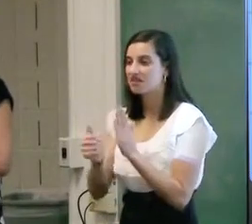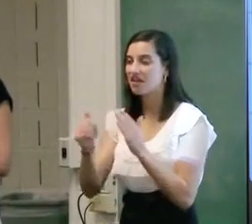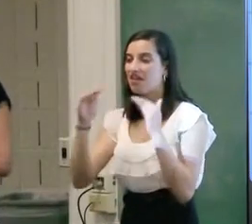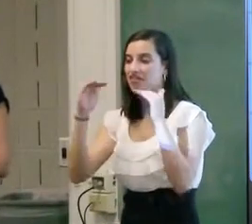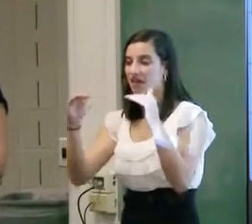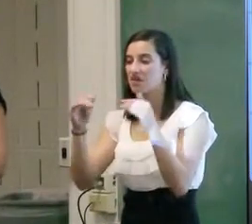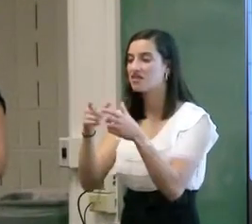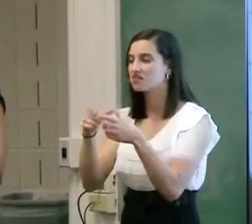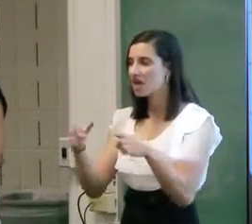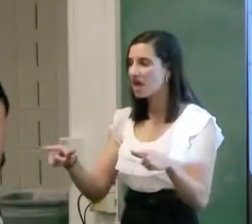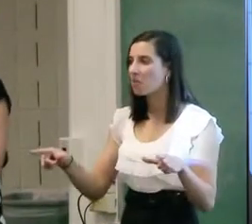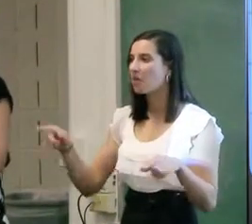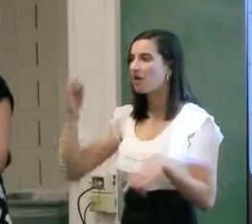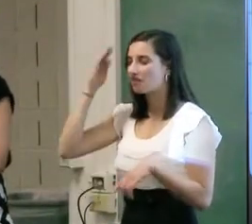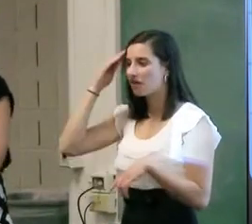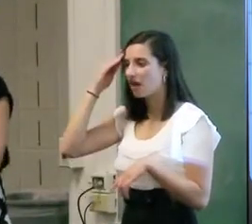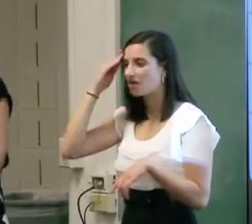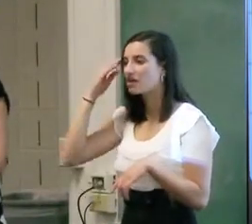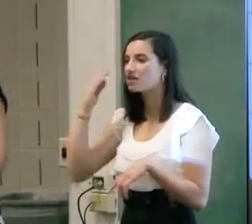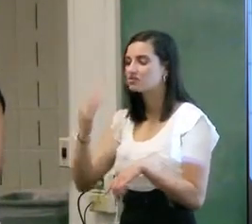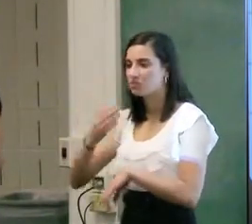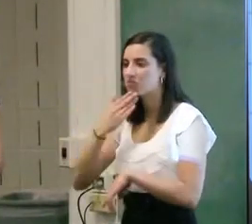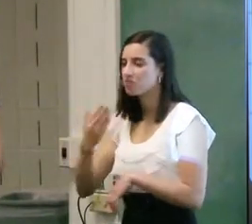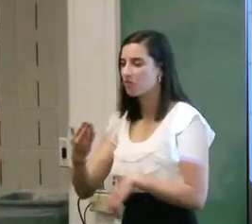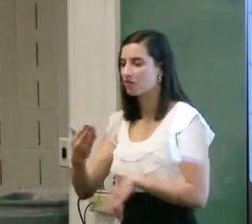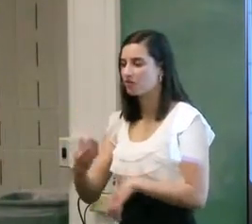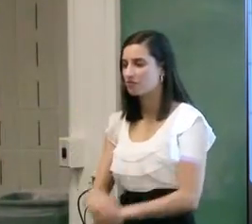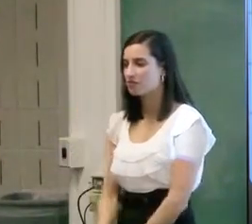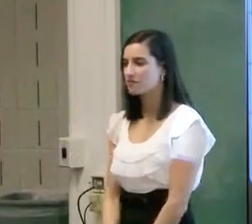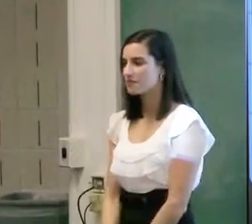language, and all-around knowledge is where it should be right now.